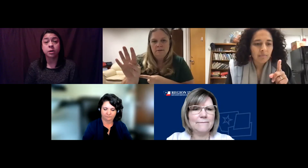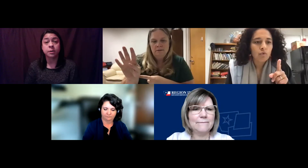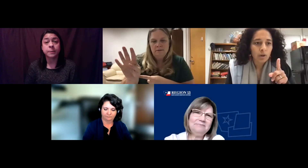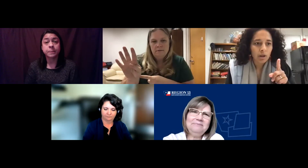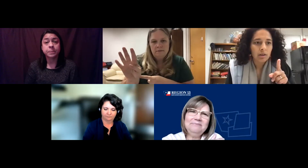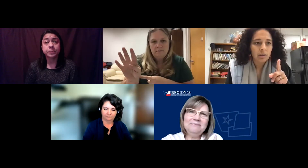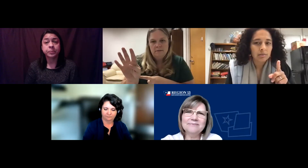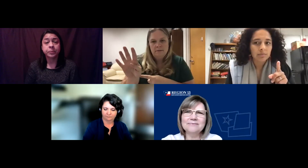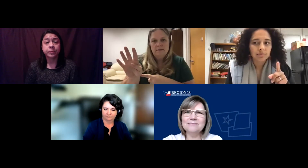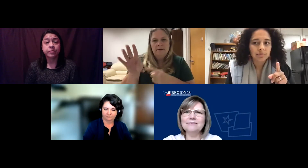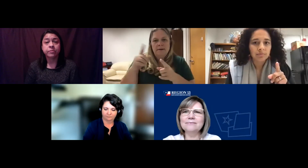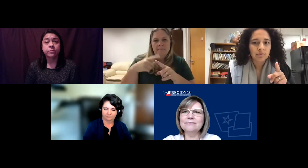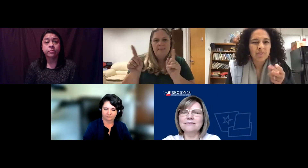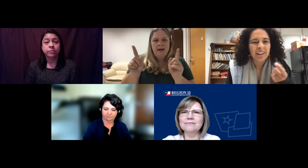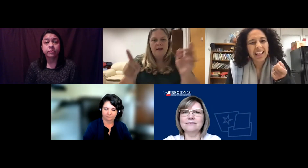4.